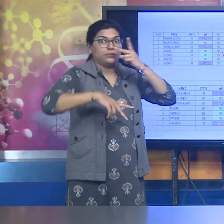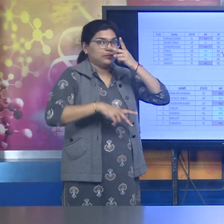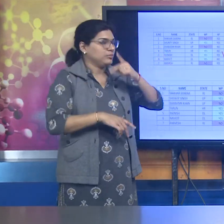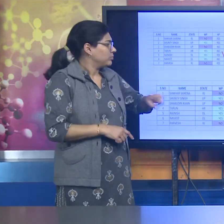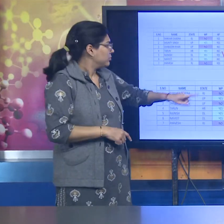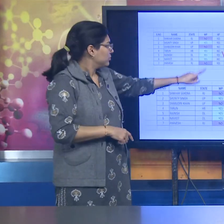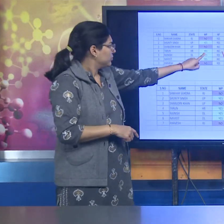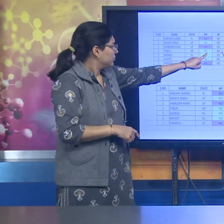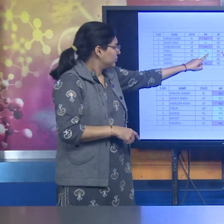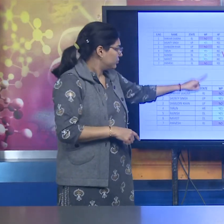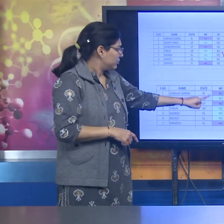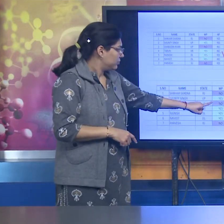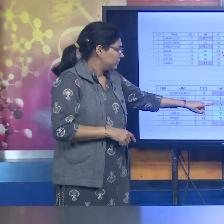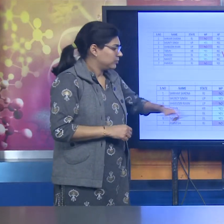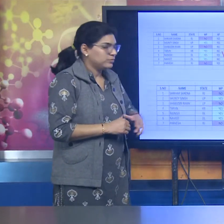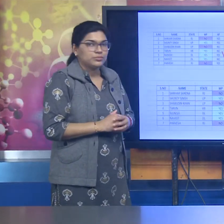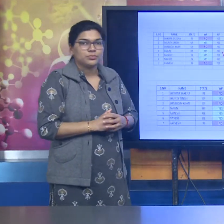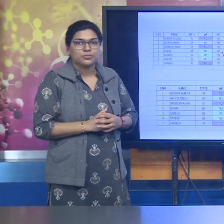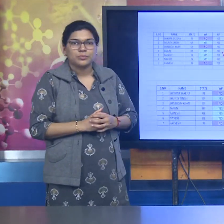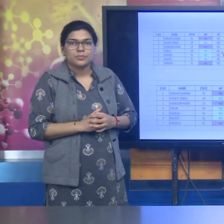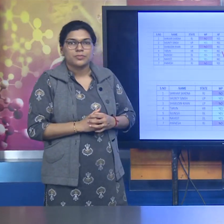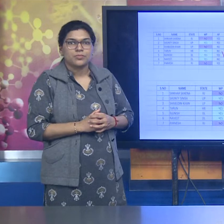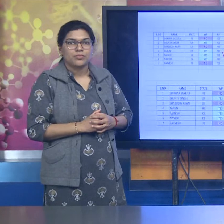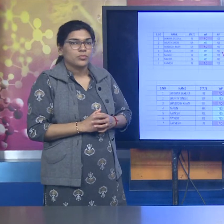As you can see picture, there are two different pictures.